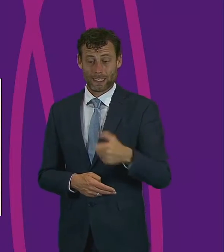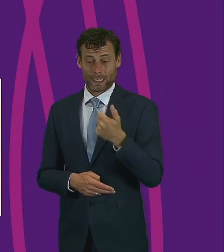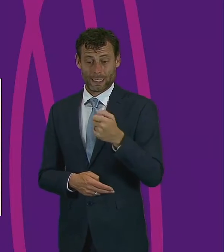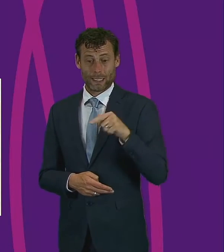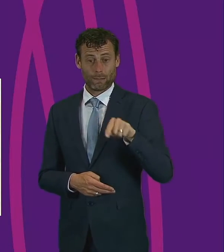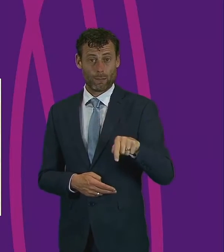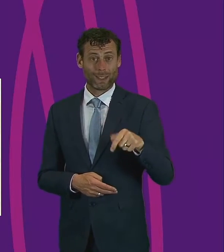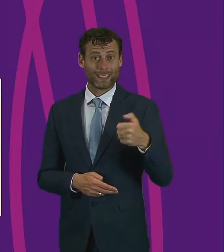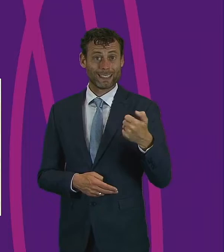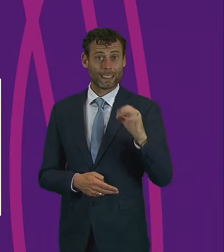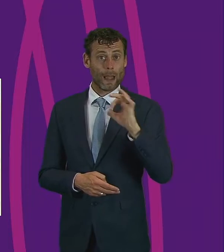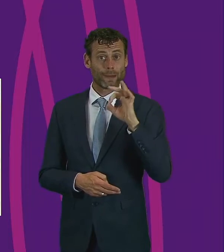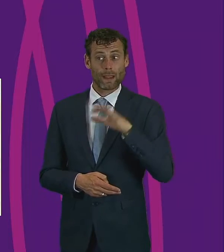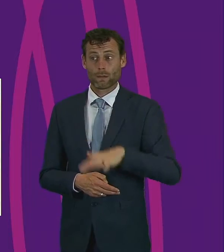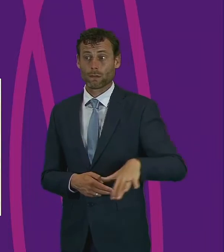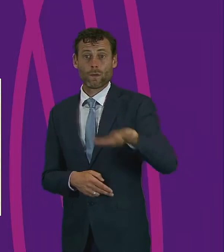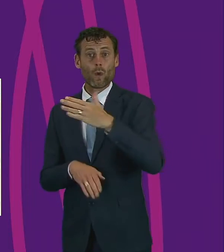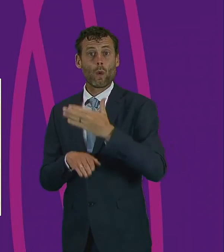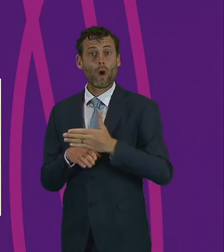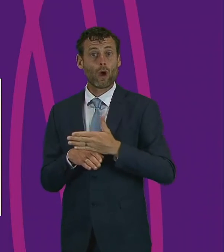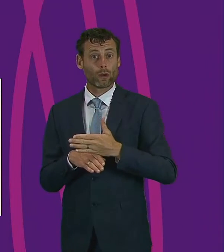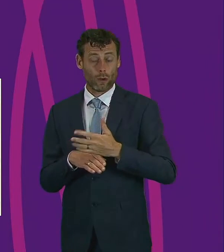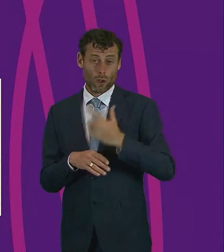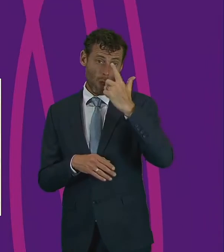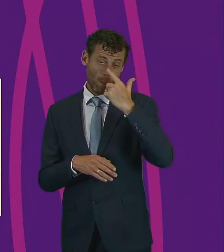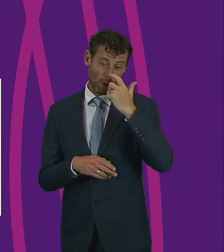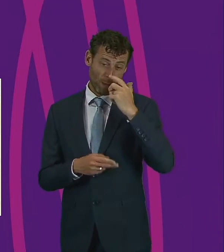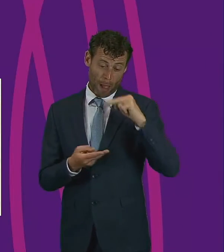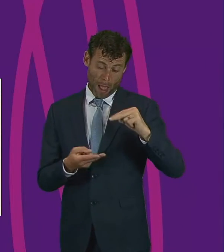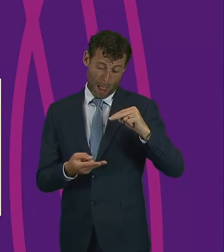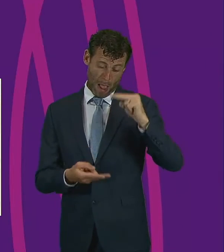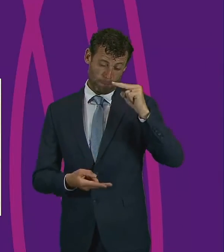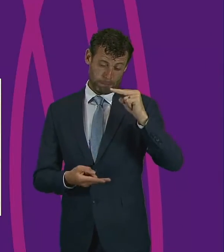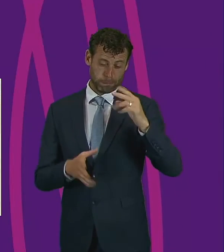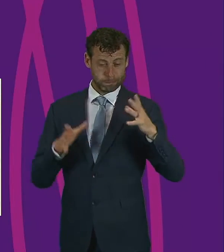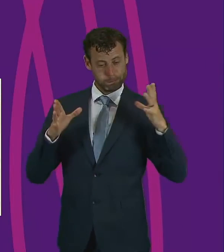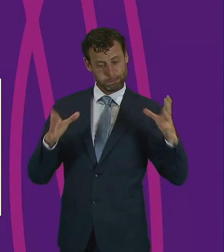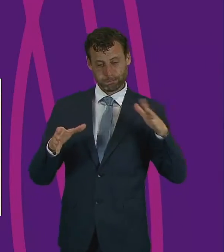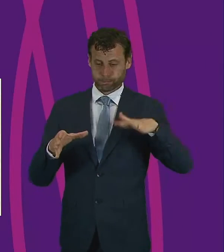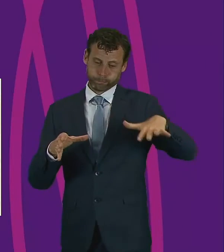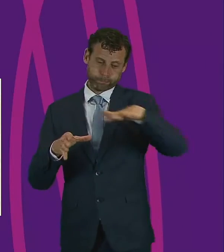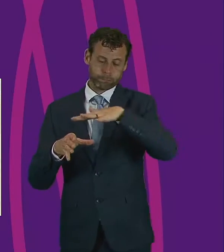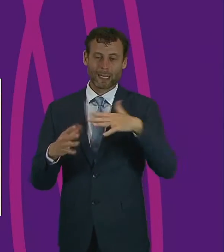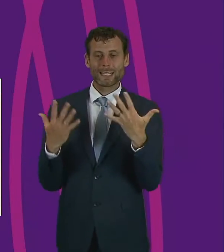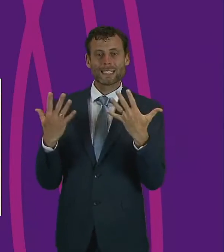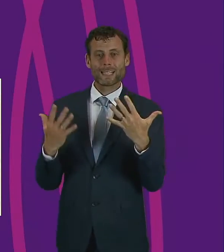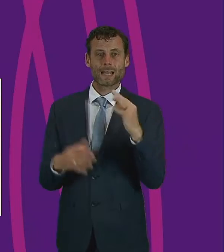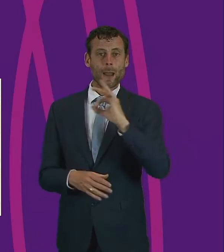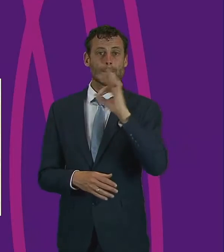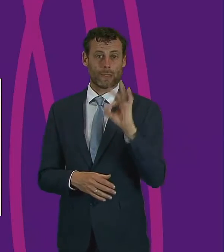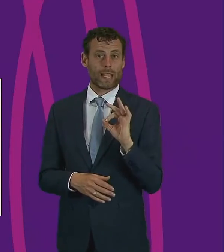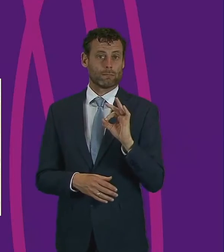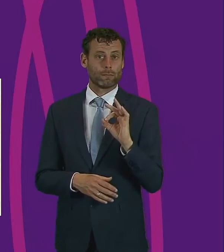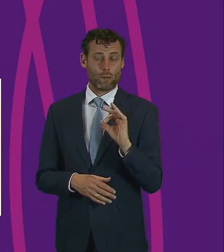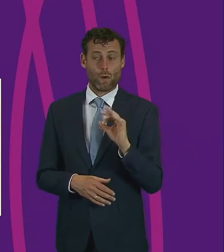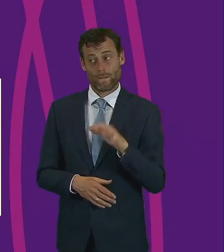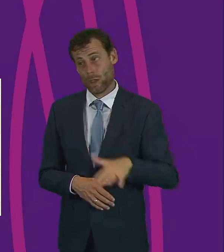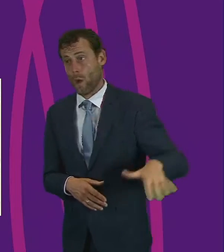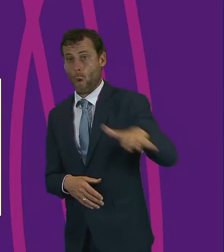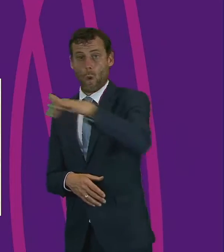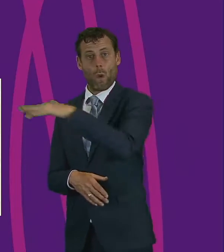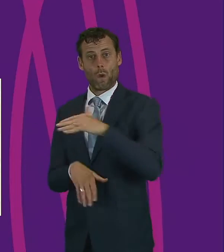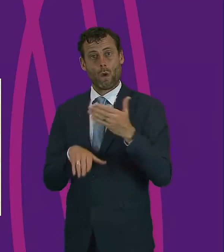We expect that to increase and could reach 10%. Some sectors are more at risk, including manufacturing, construction,